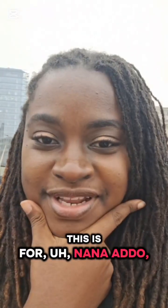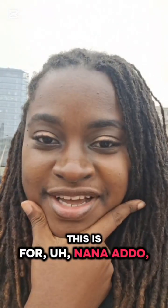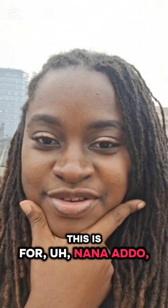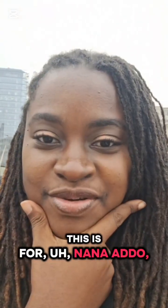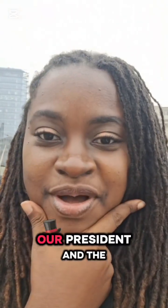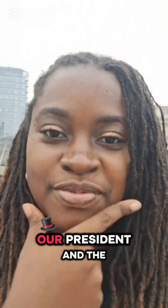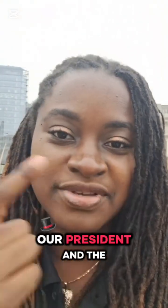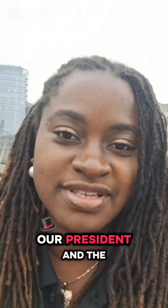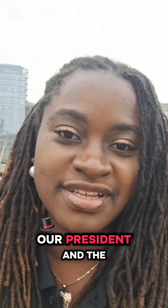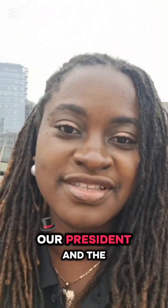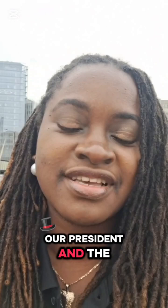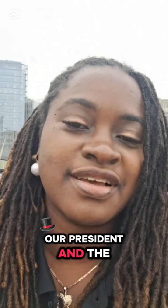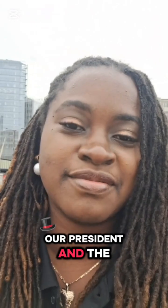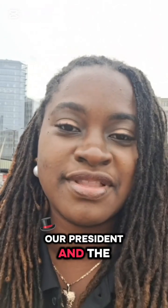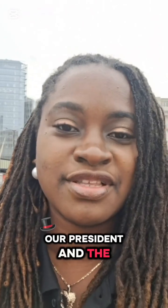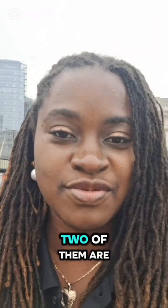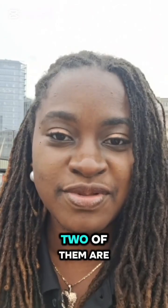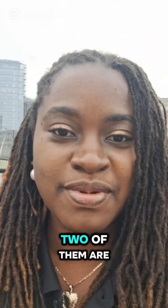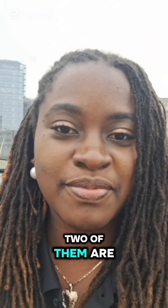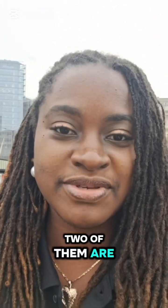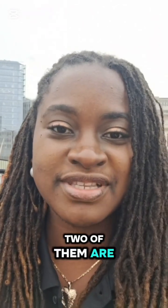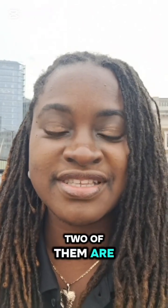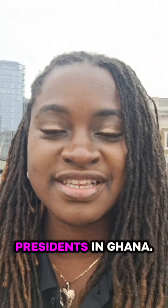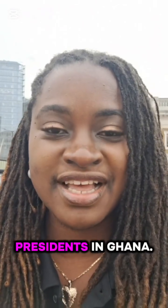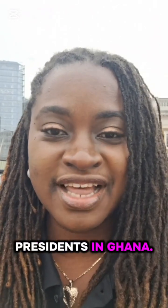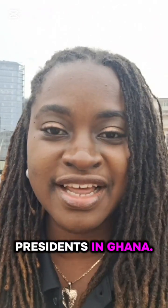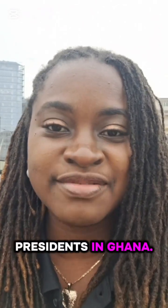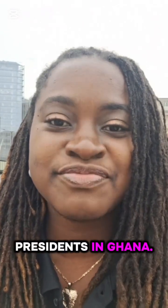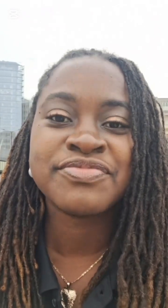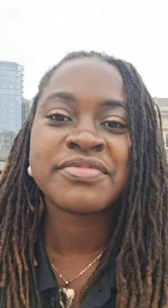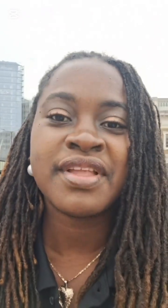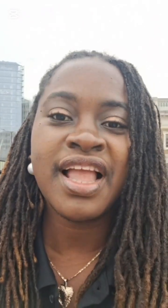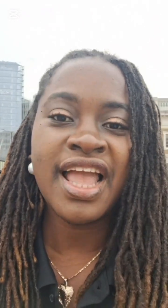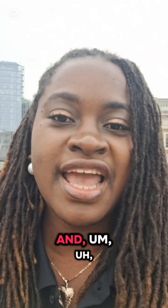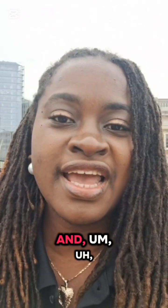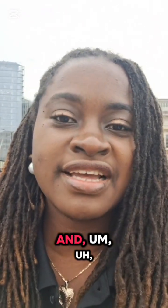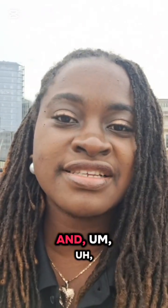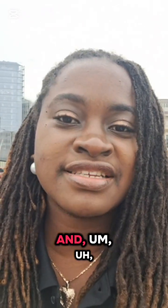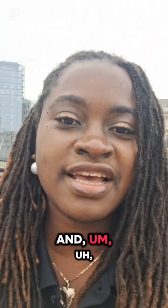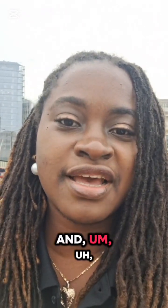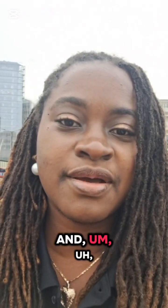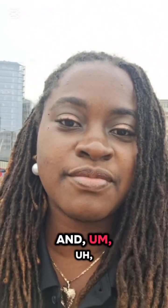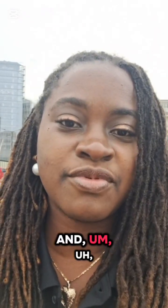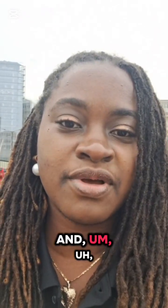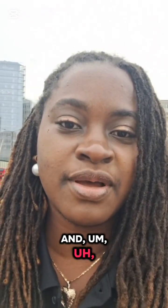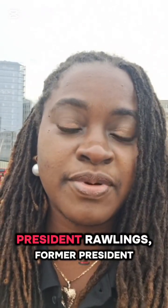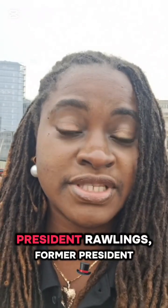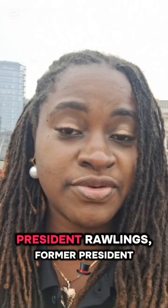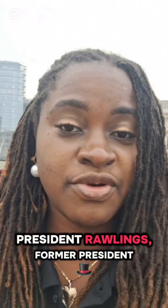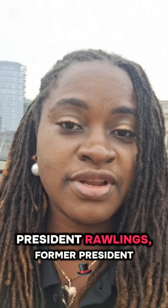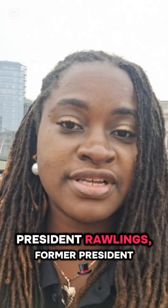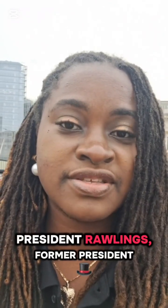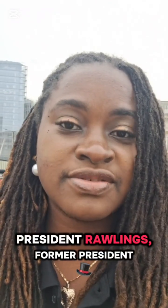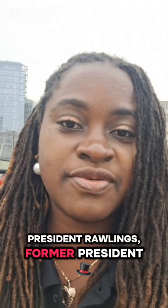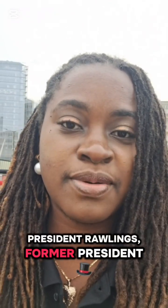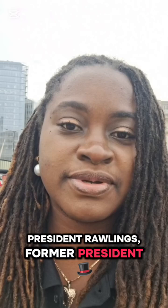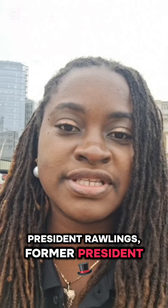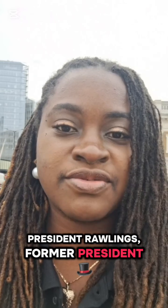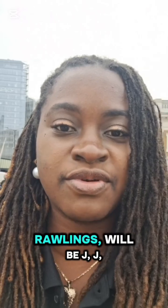Nanado, our president. The two of them are presidents in Ghana. And President Rawlings, former President